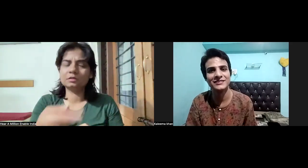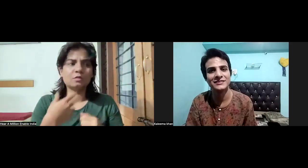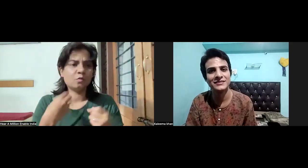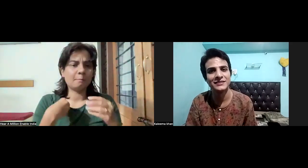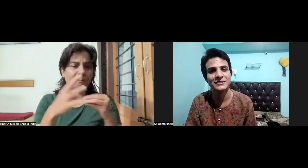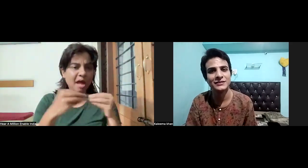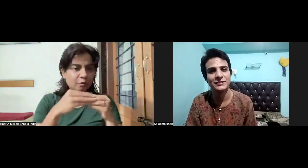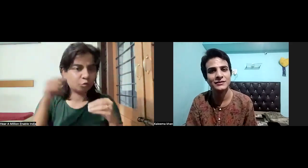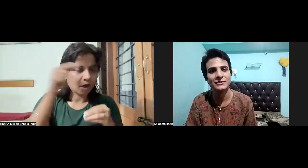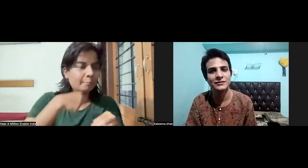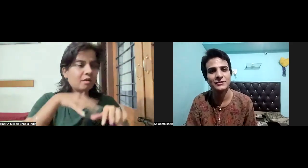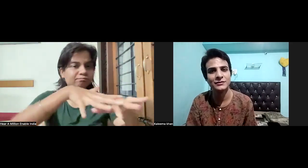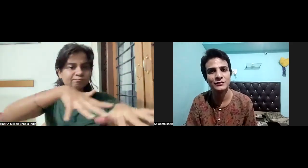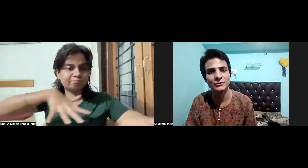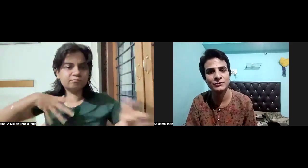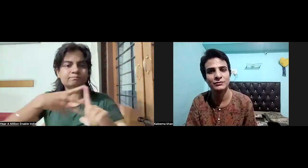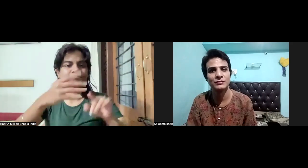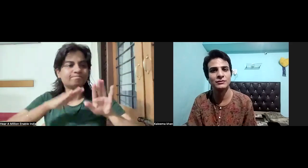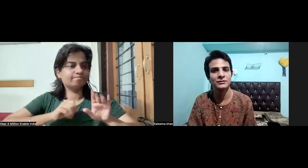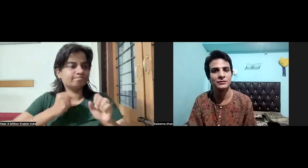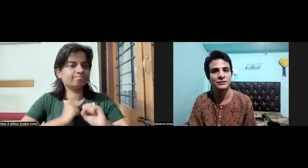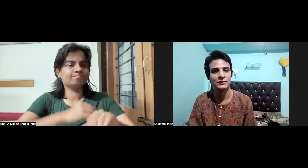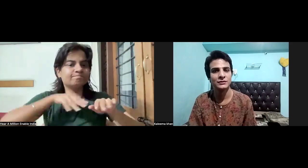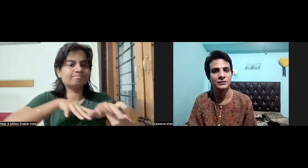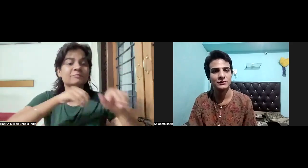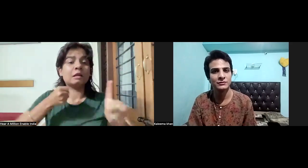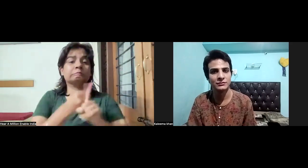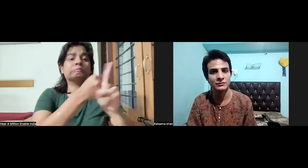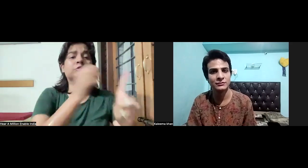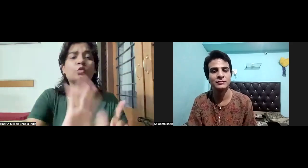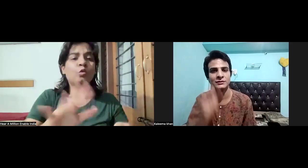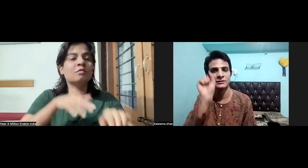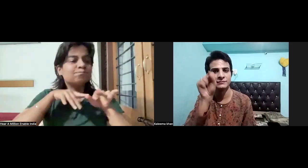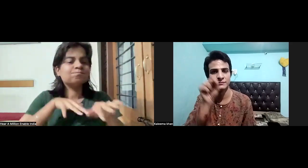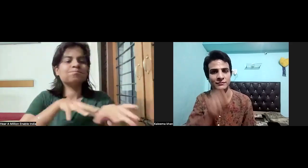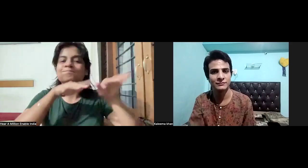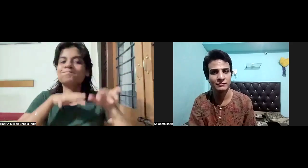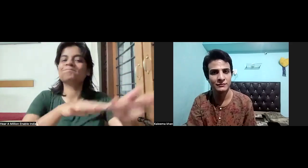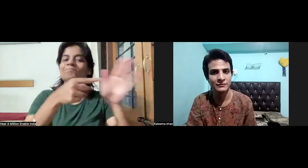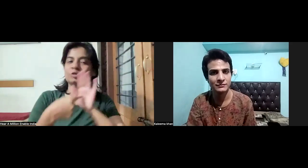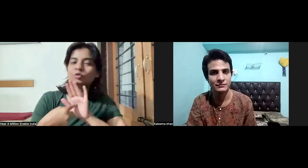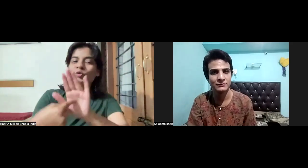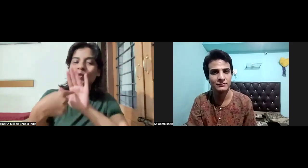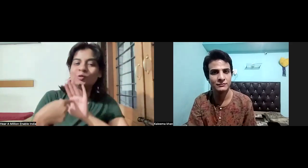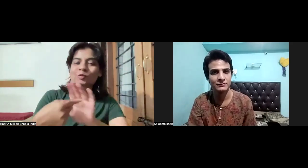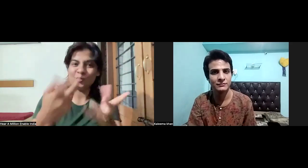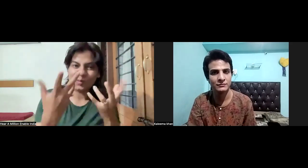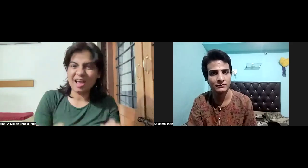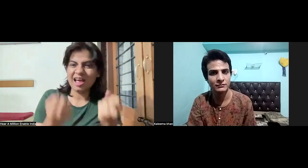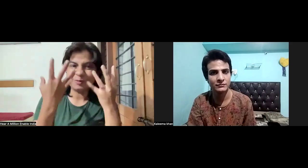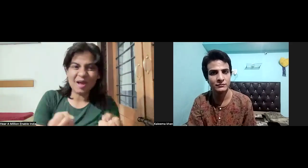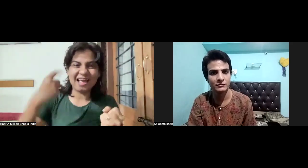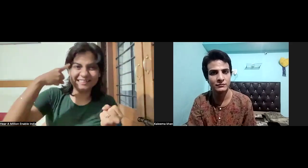Kaleema. What I have observed that Bangalore, the Pride March, just being